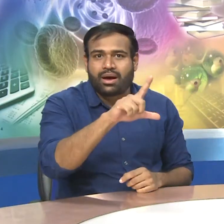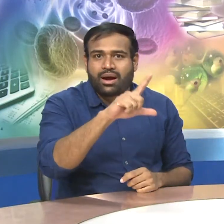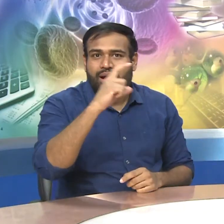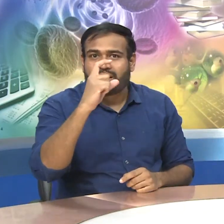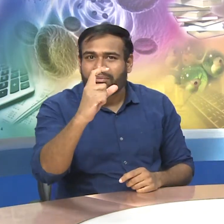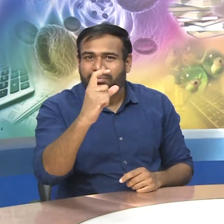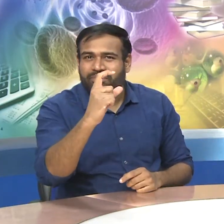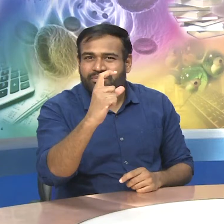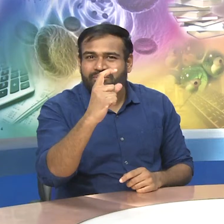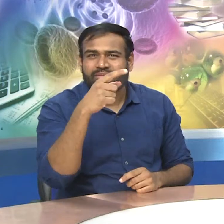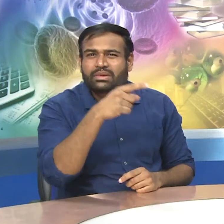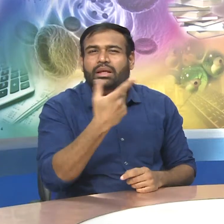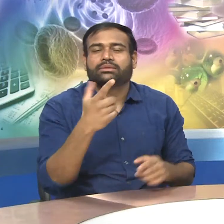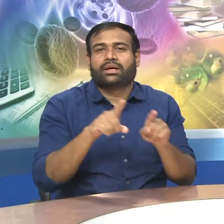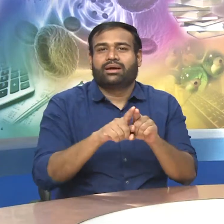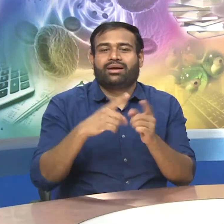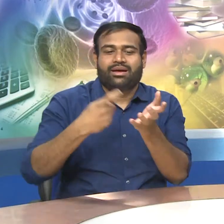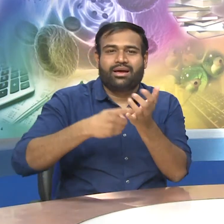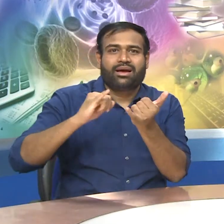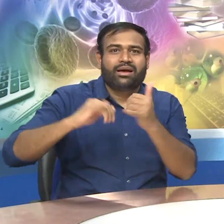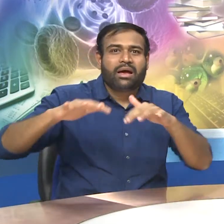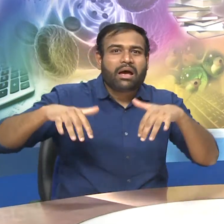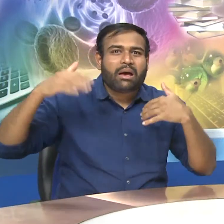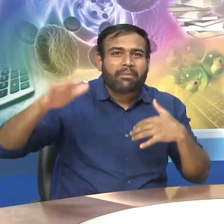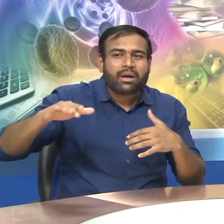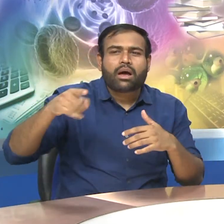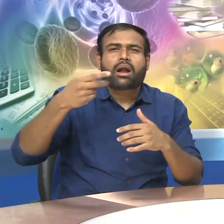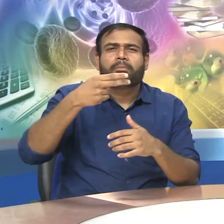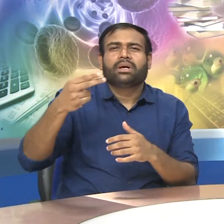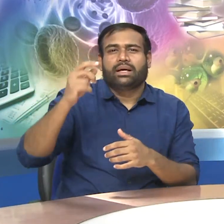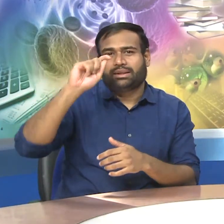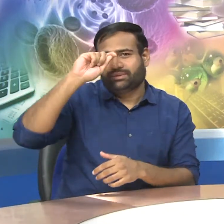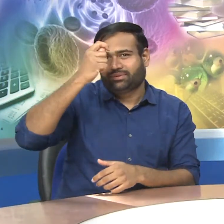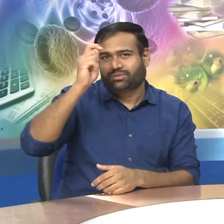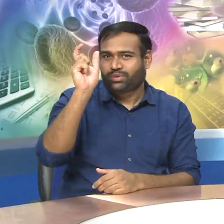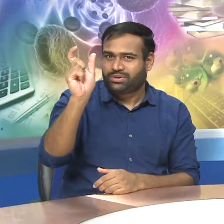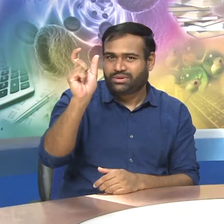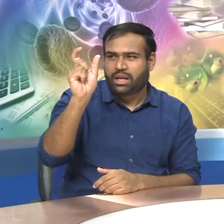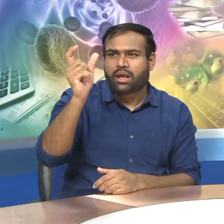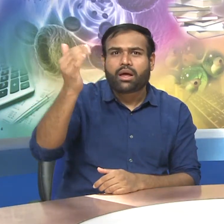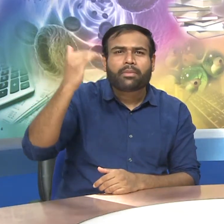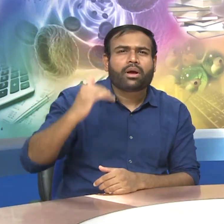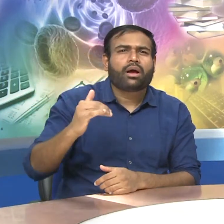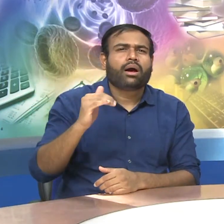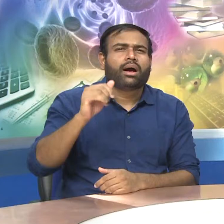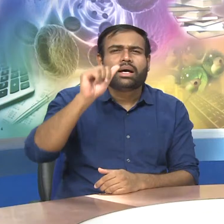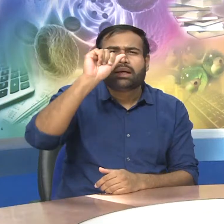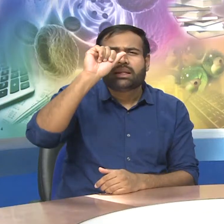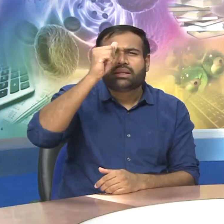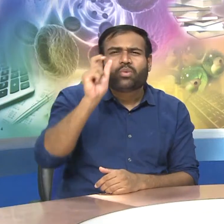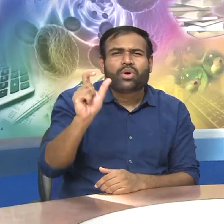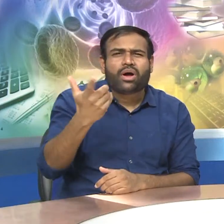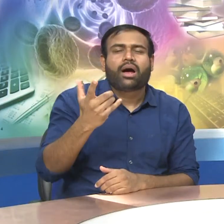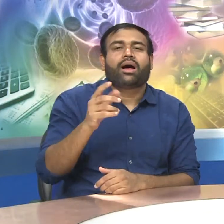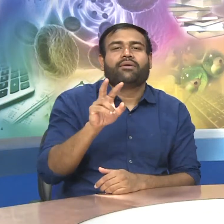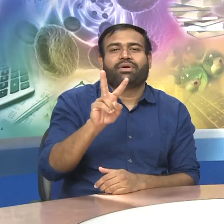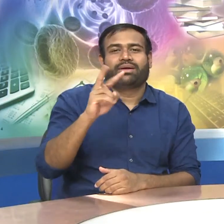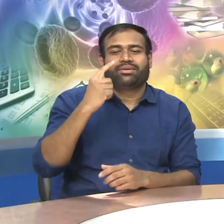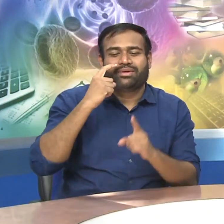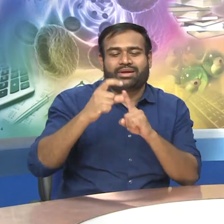And next, Legislative Council, it means Vidhan Parishad, upper house of